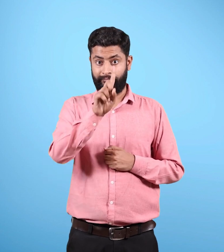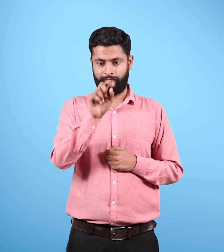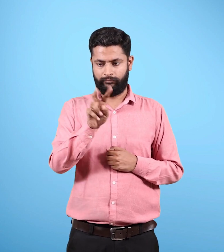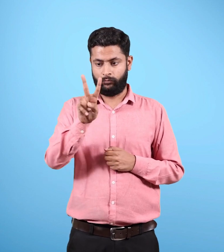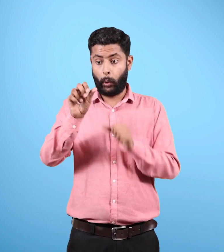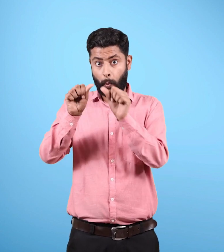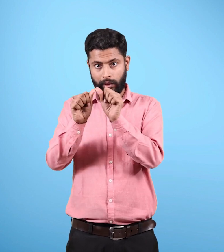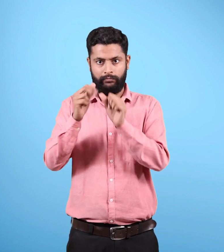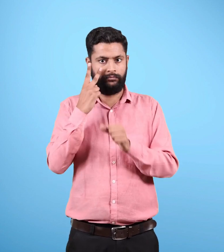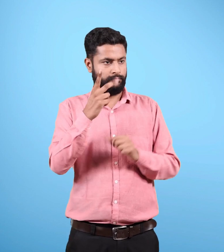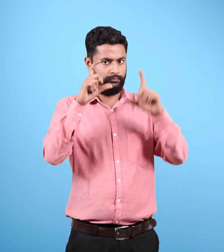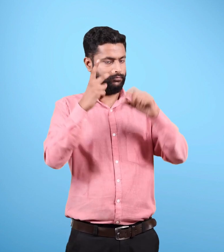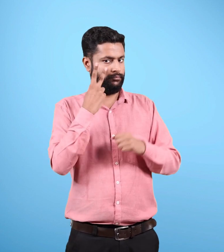Figure 1.2a.